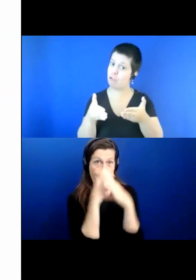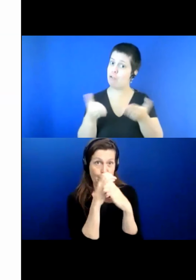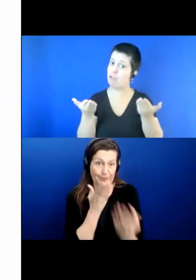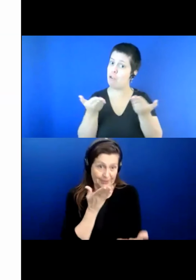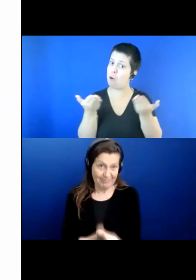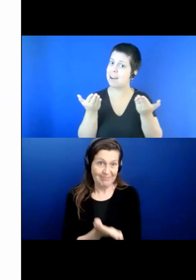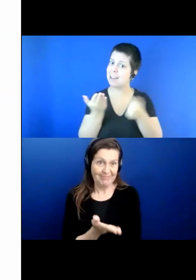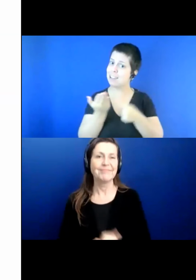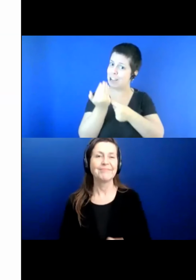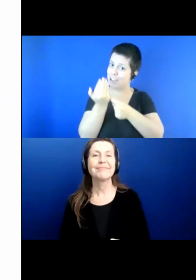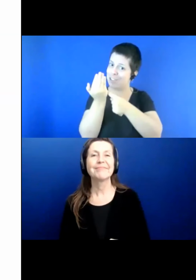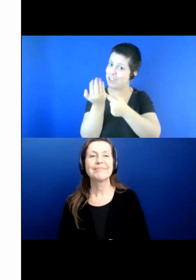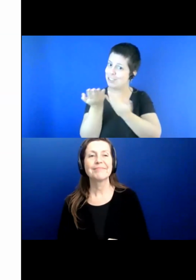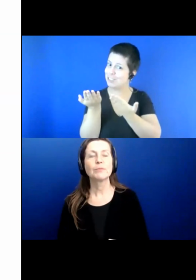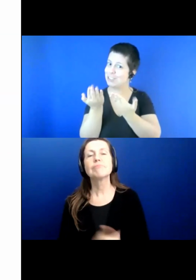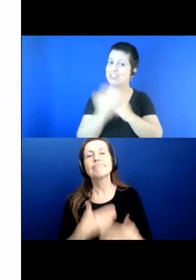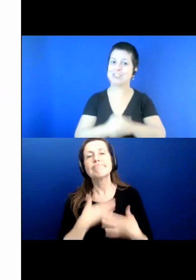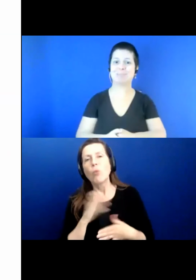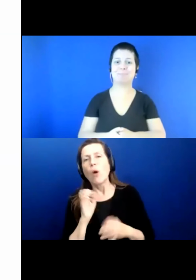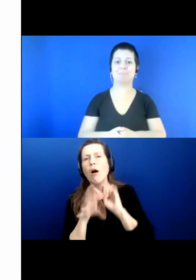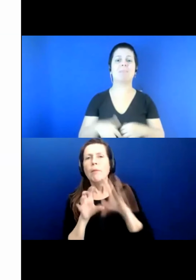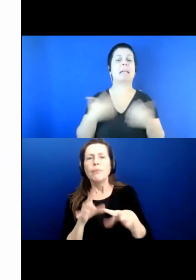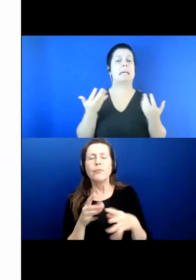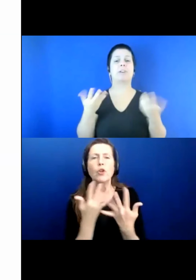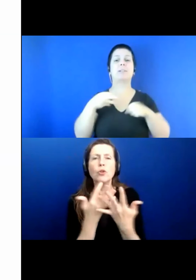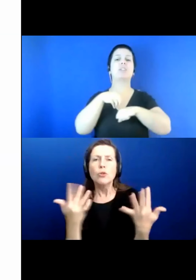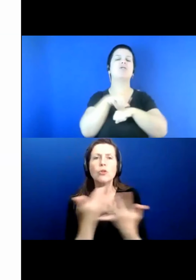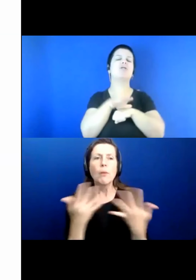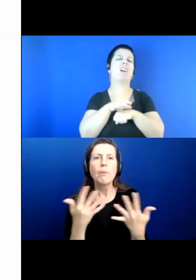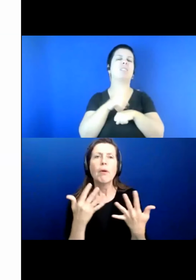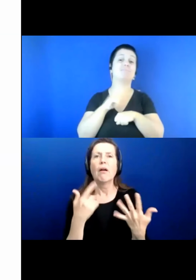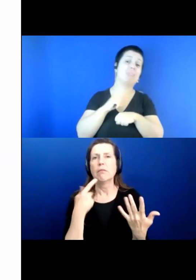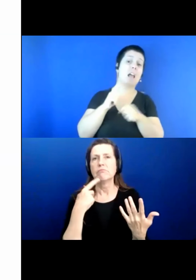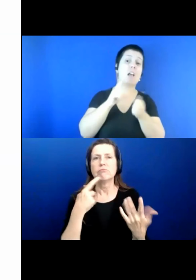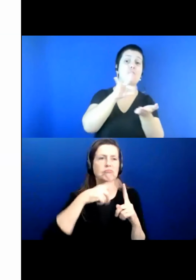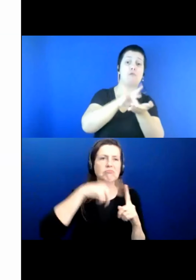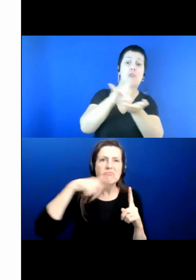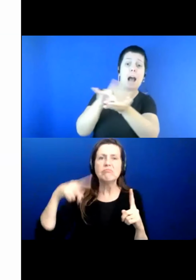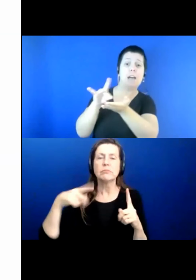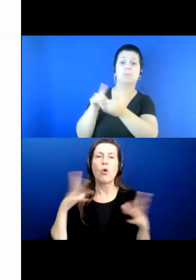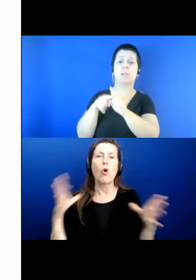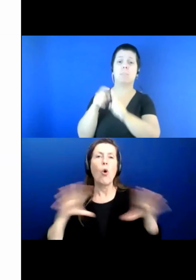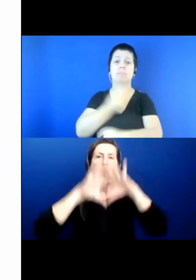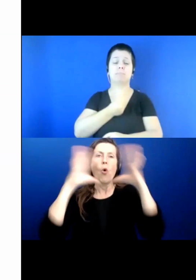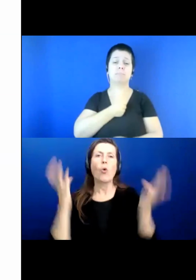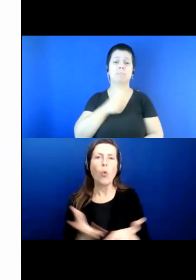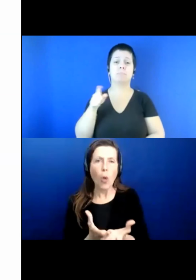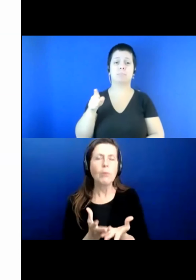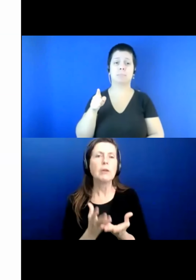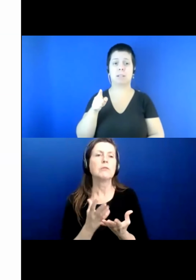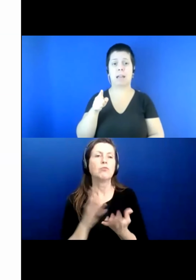I would like to share some facts and figures that I took from the global report from